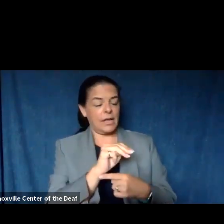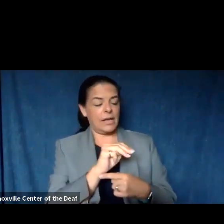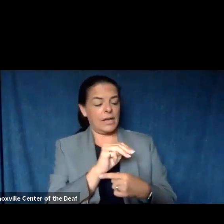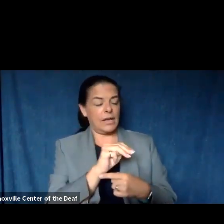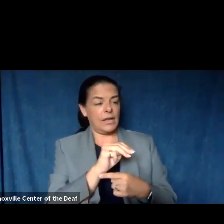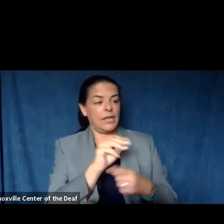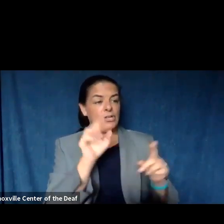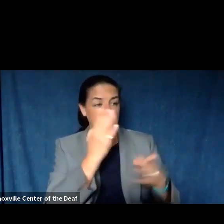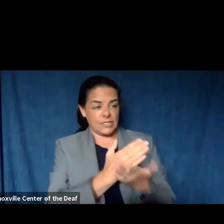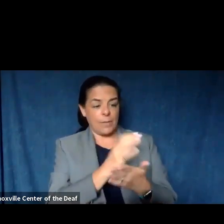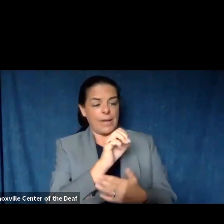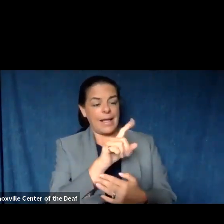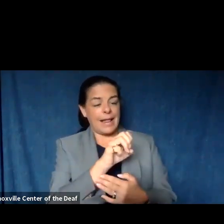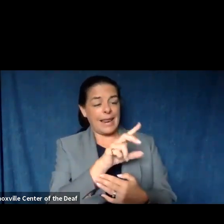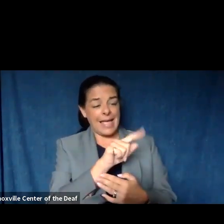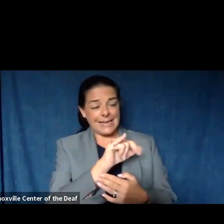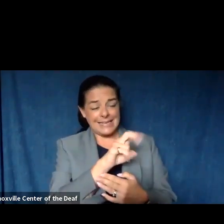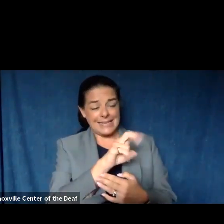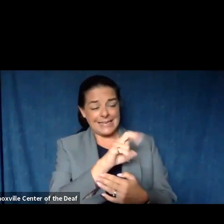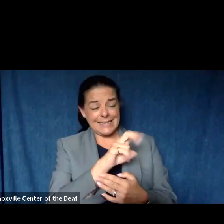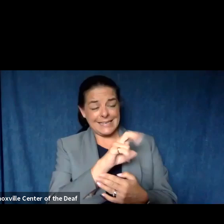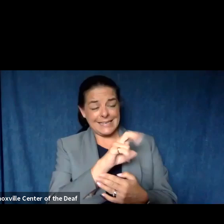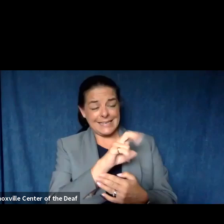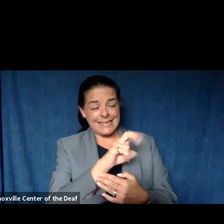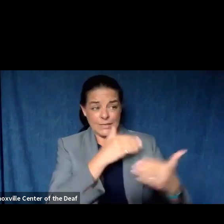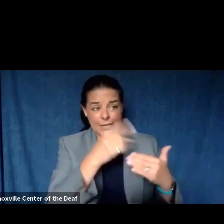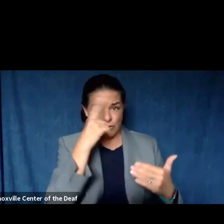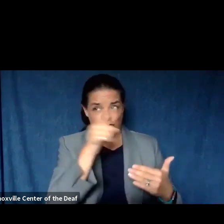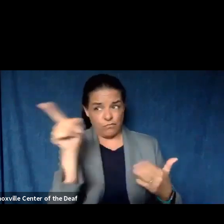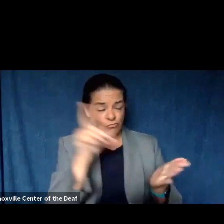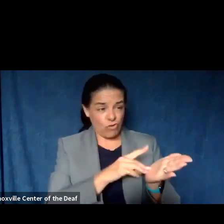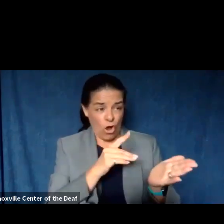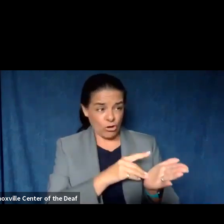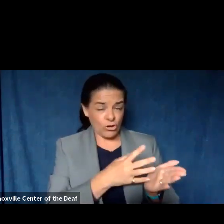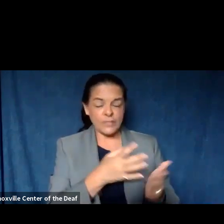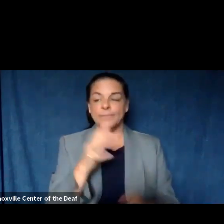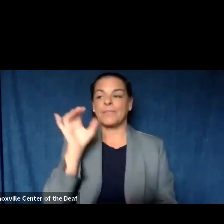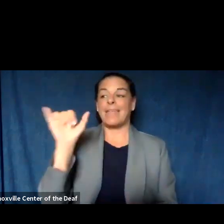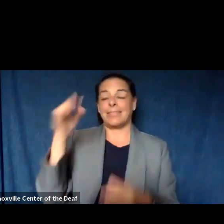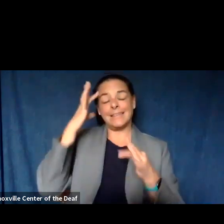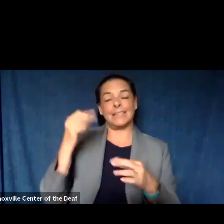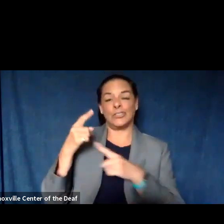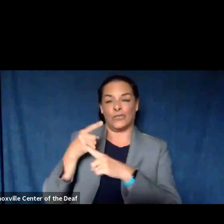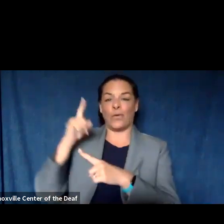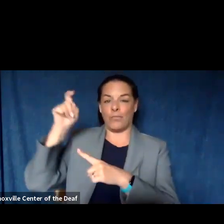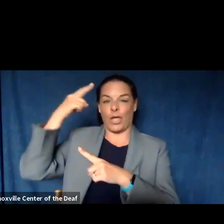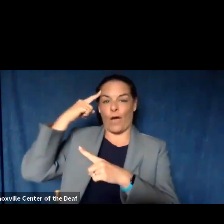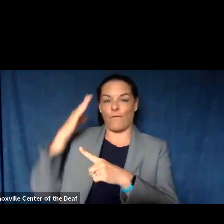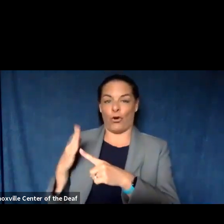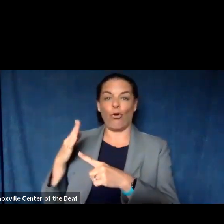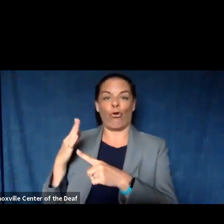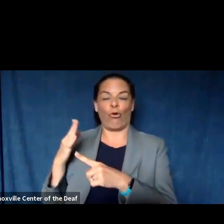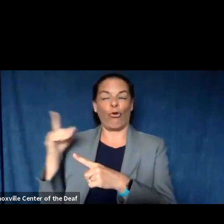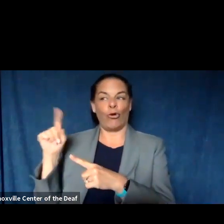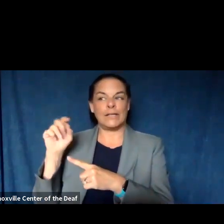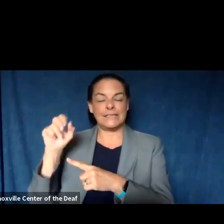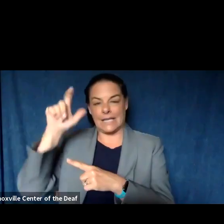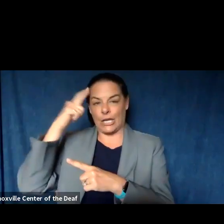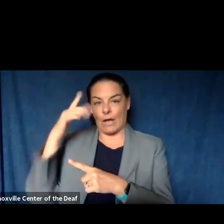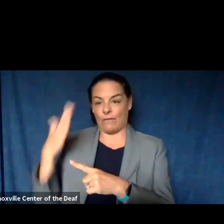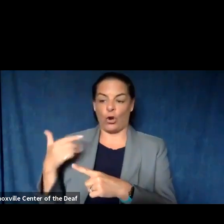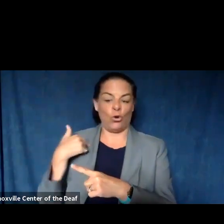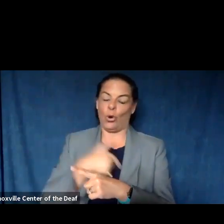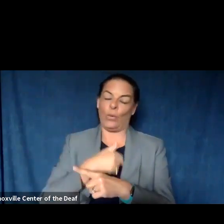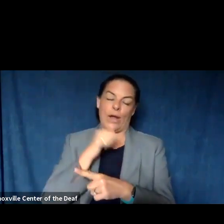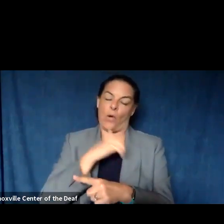That's a decision that would be made from the governor's office. We don't have the authority to make those recommendations for our